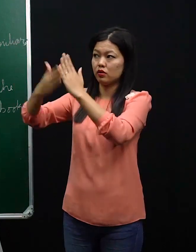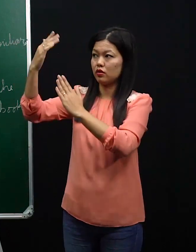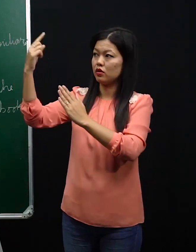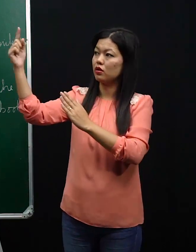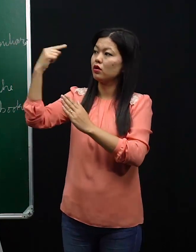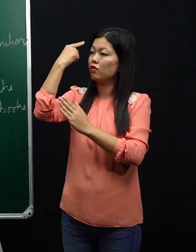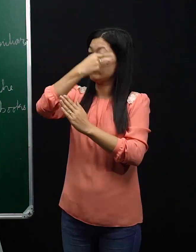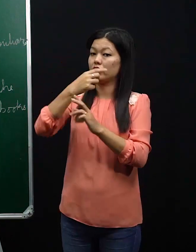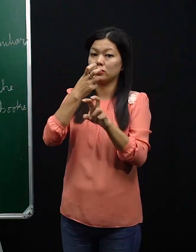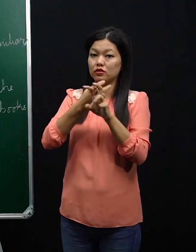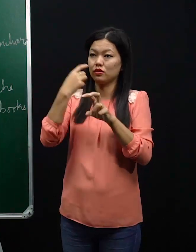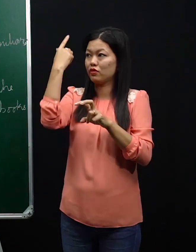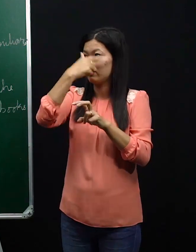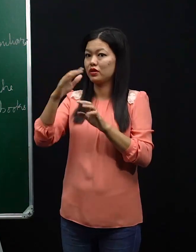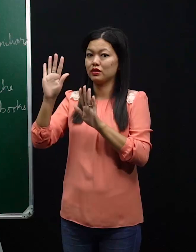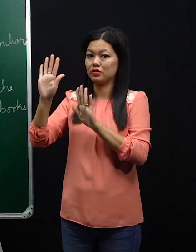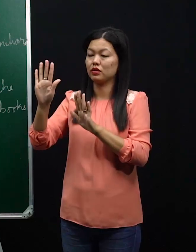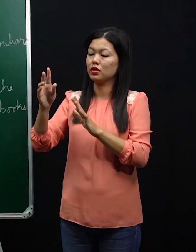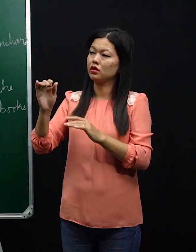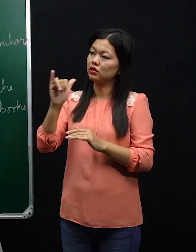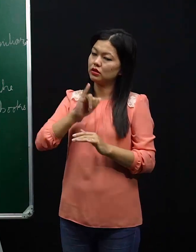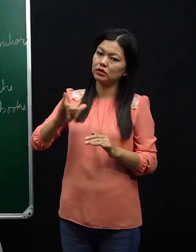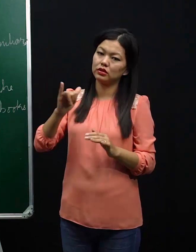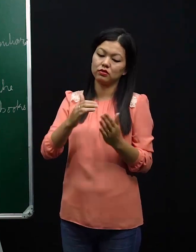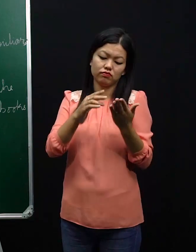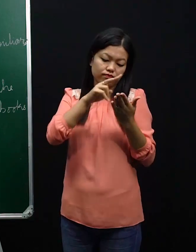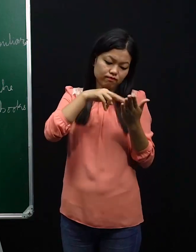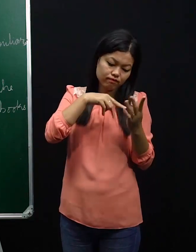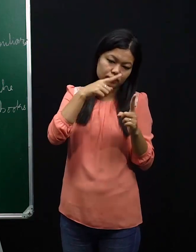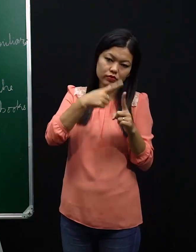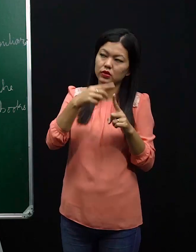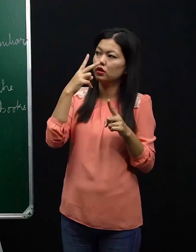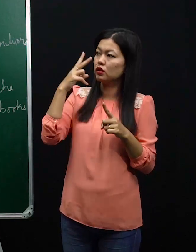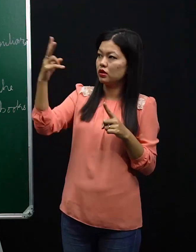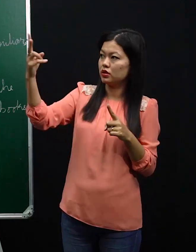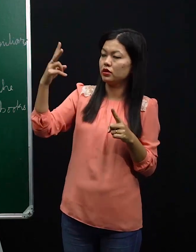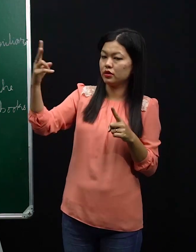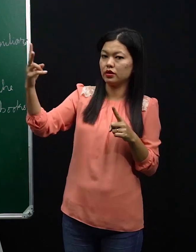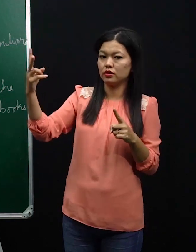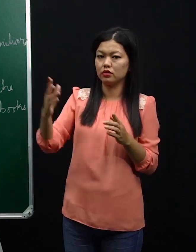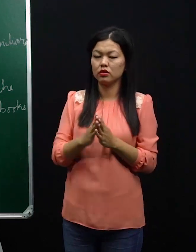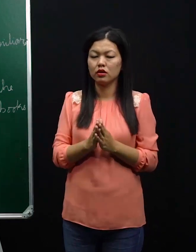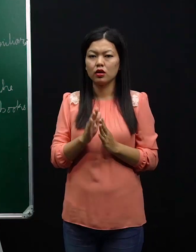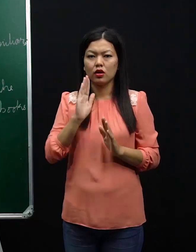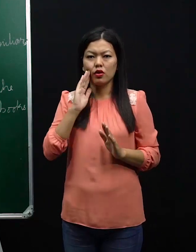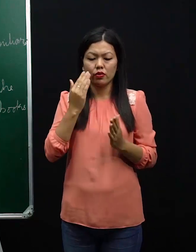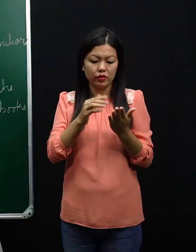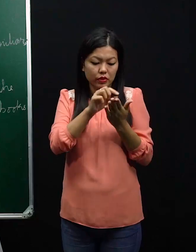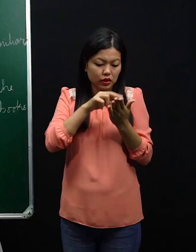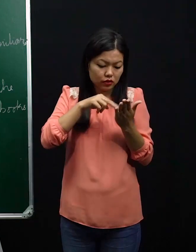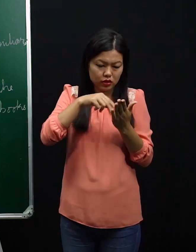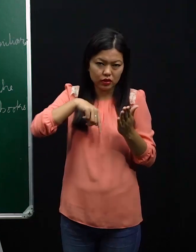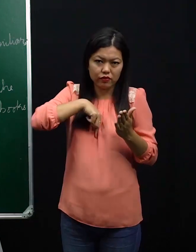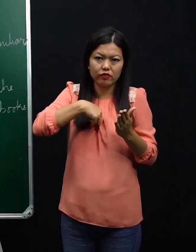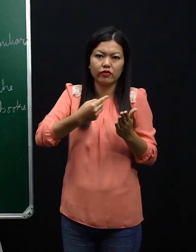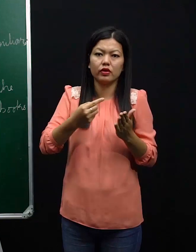mountain again, and it would be as if the mountain was also, the face was also listening to that poetry that he was